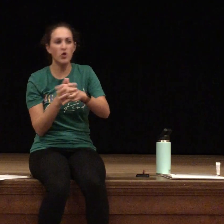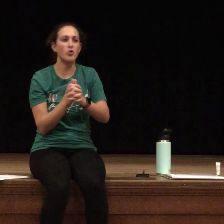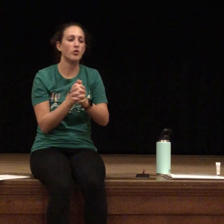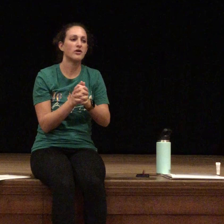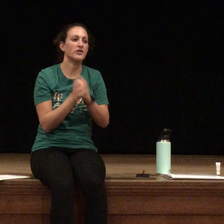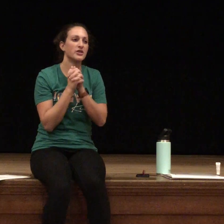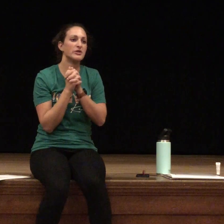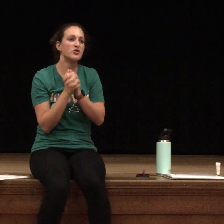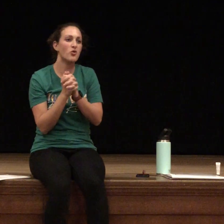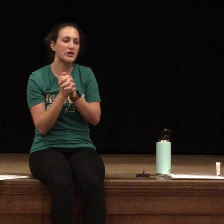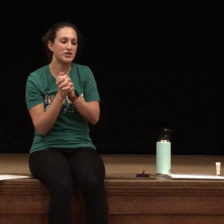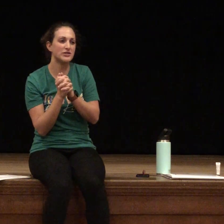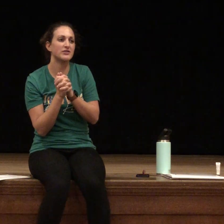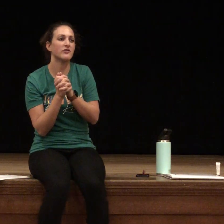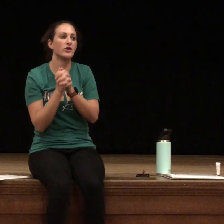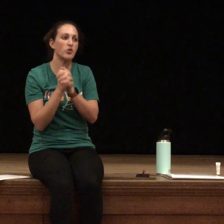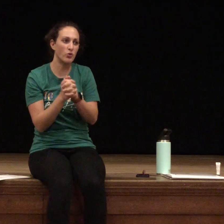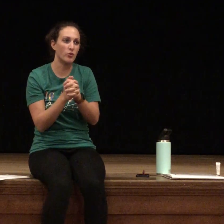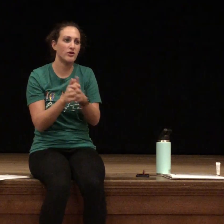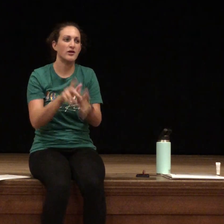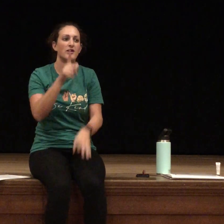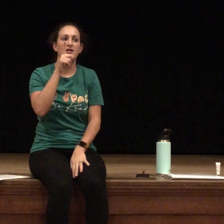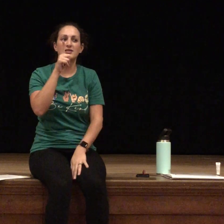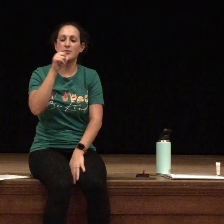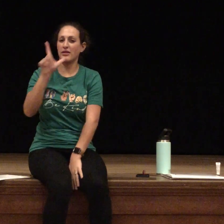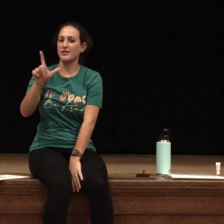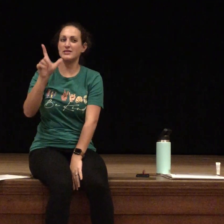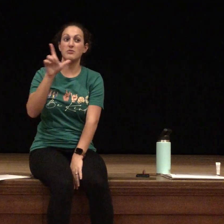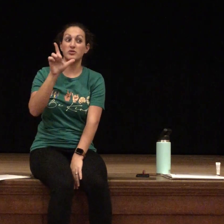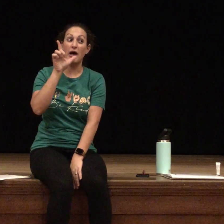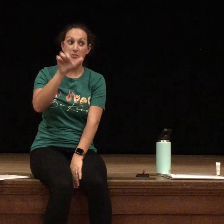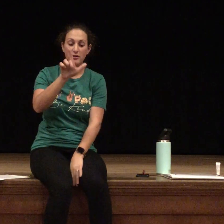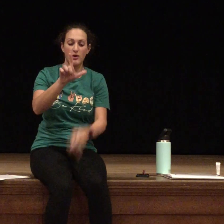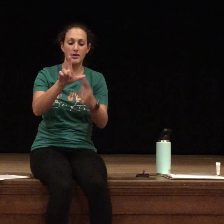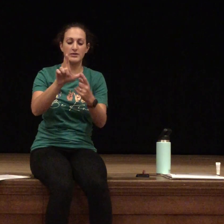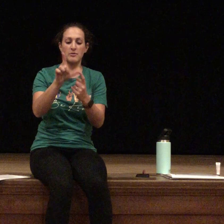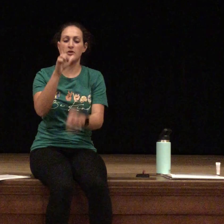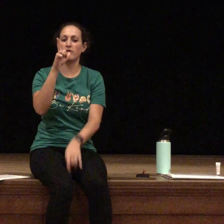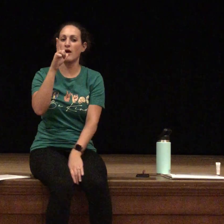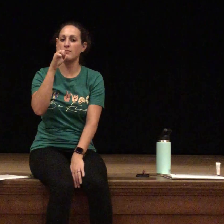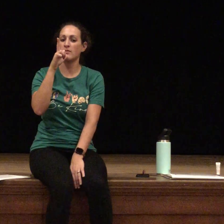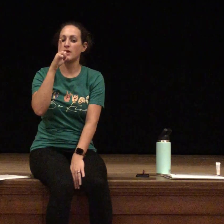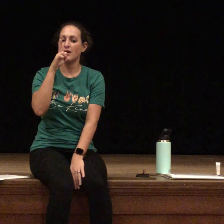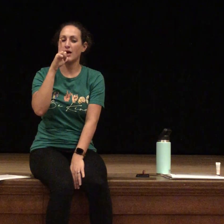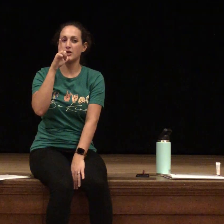who? There's gonna be 2 questions for who. It's gonna be, this is the most popular one, it's gonna be your thumb on your